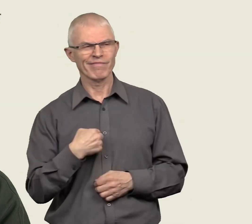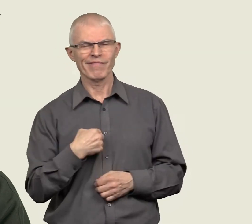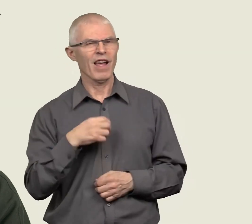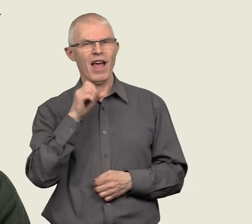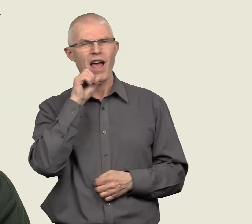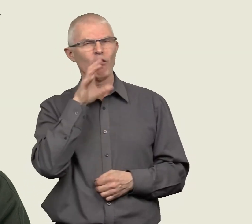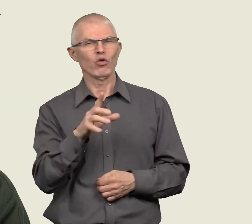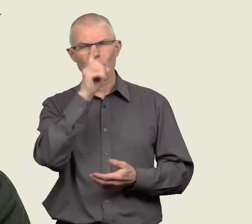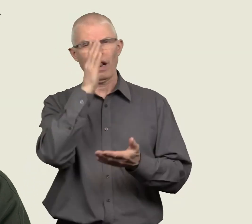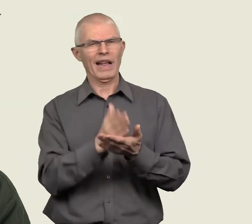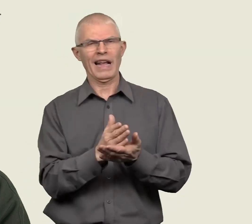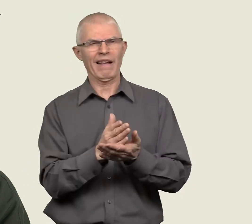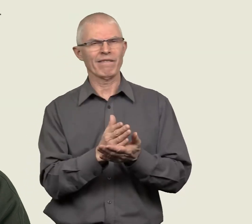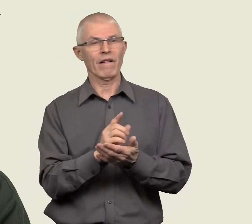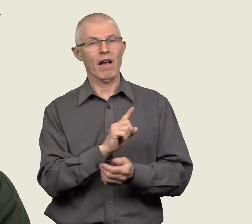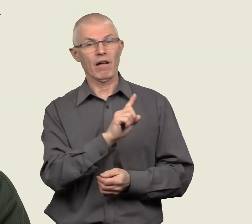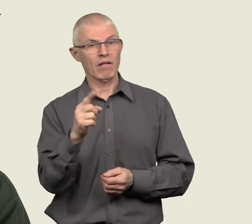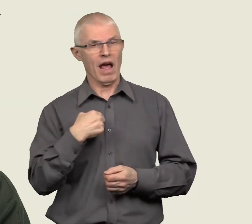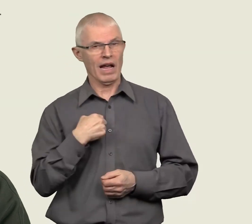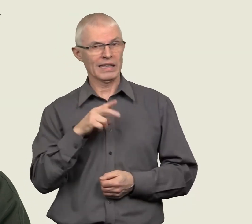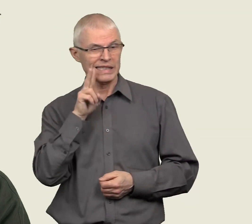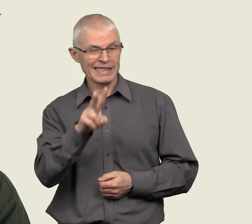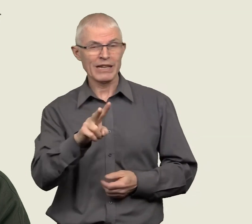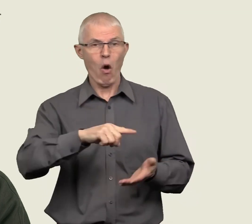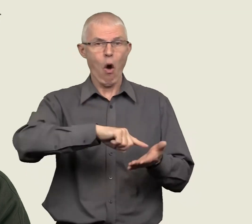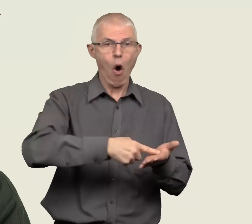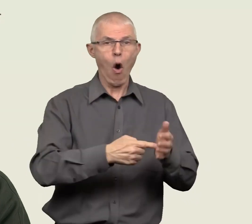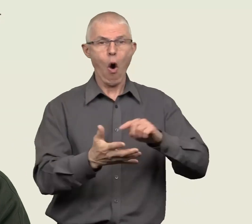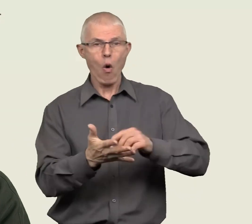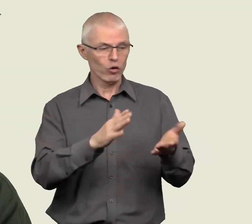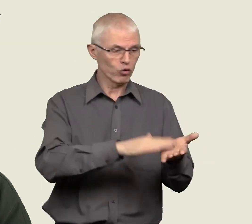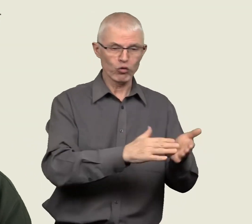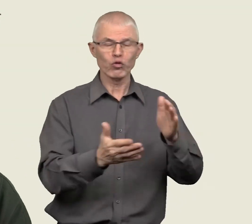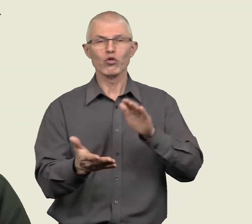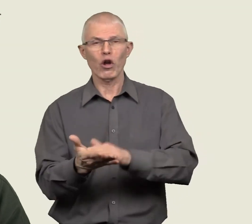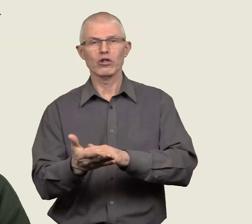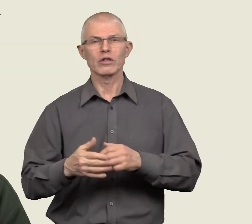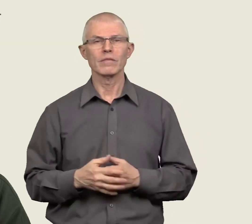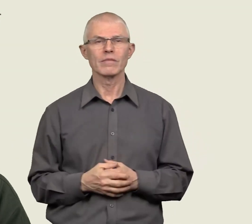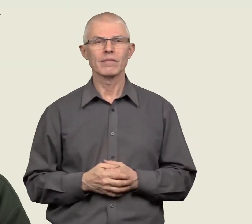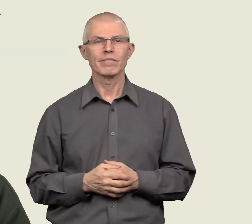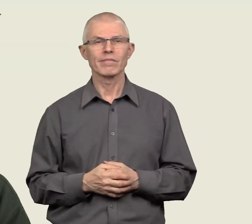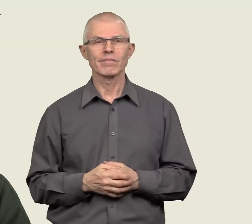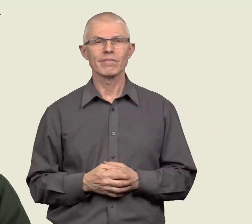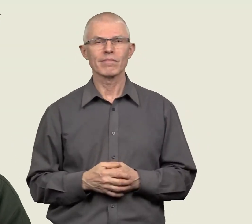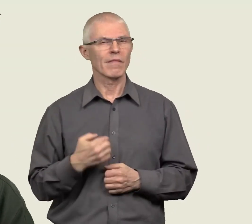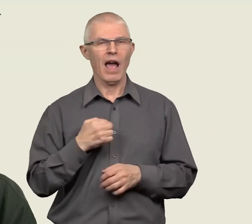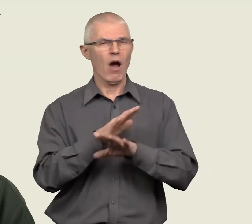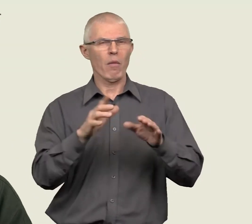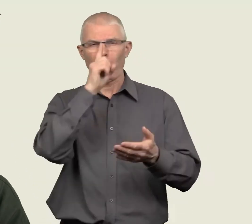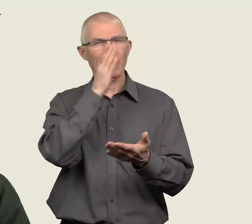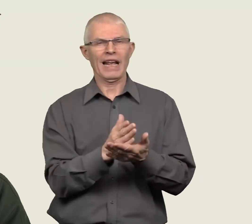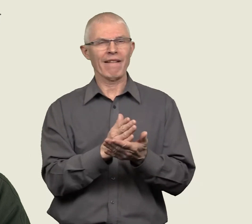Lord." But he said to them, "Unless I see the nail marks in his hands and put my finger where